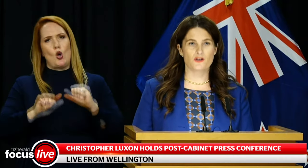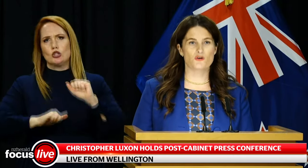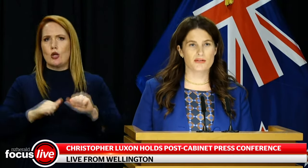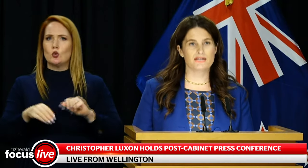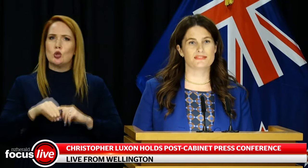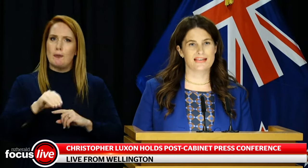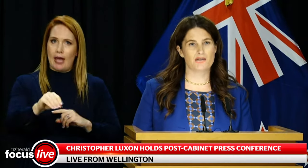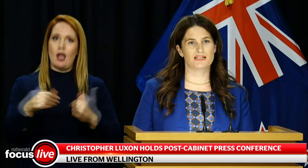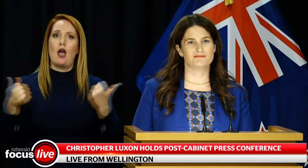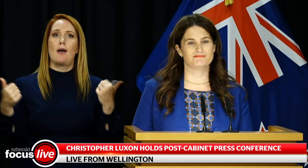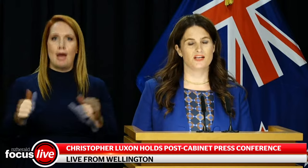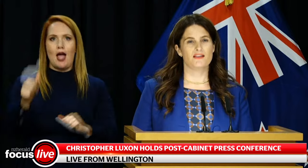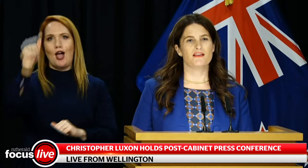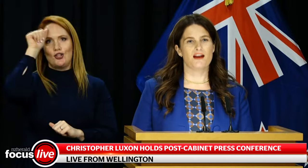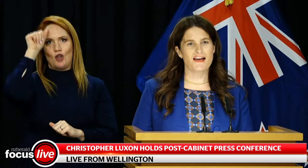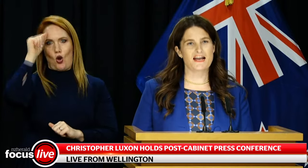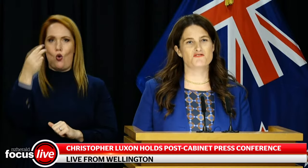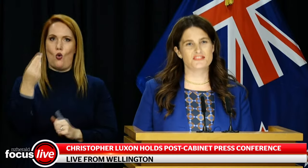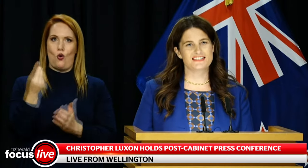who now know relief is coming.